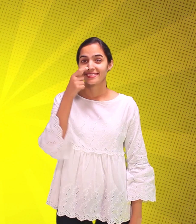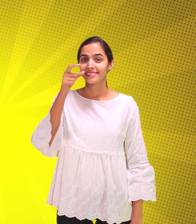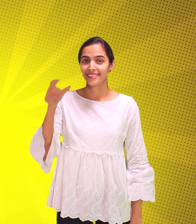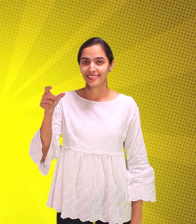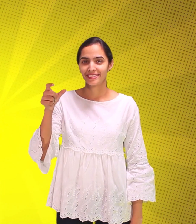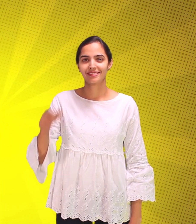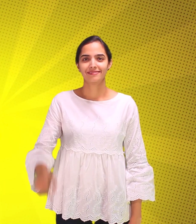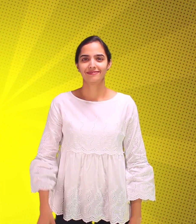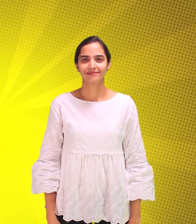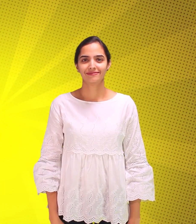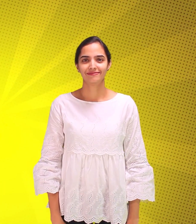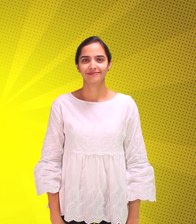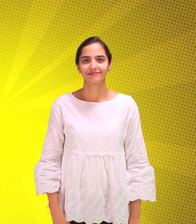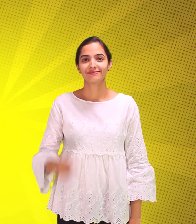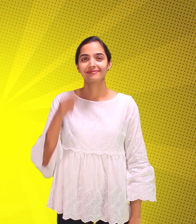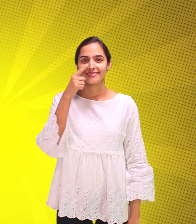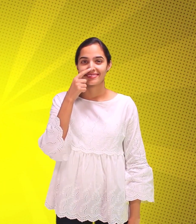This is the sign of auntie.